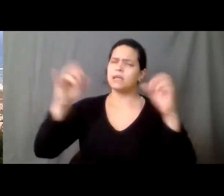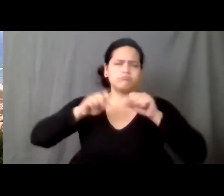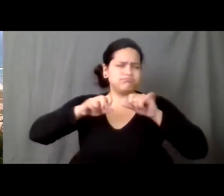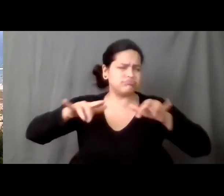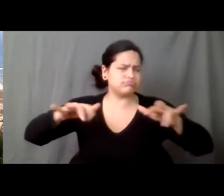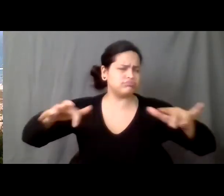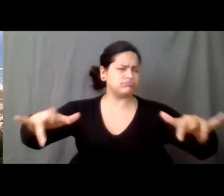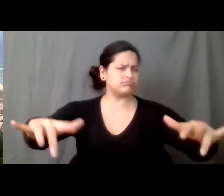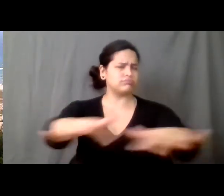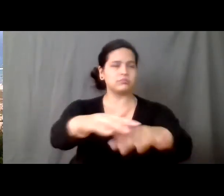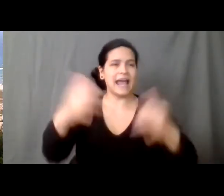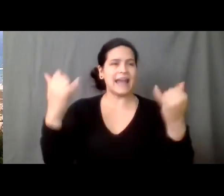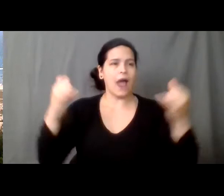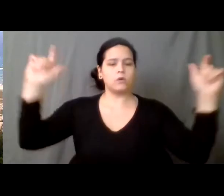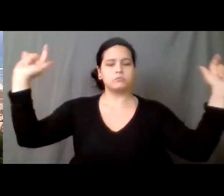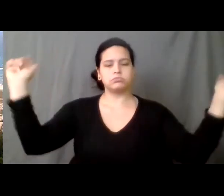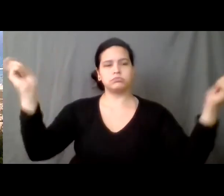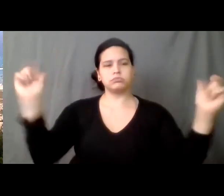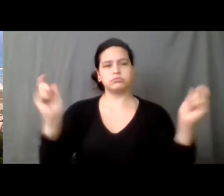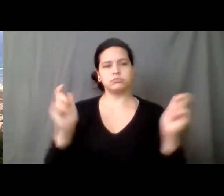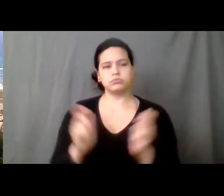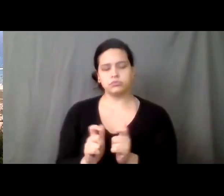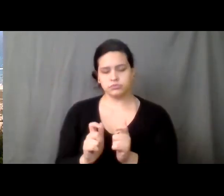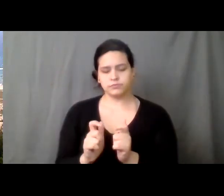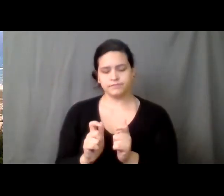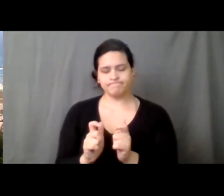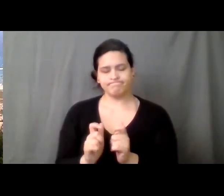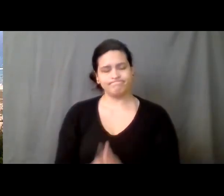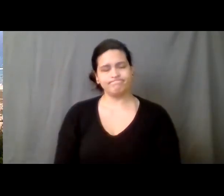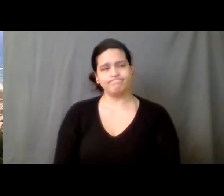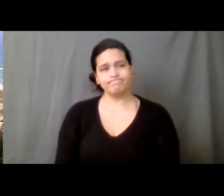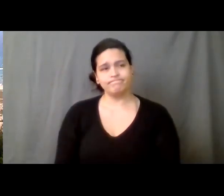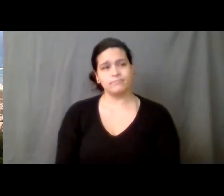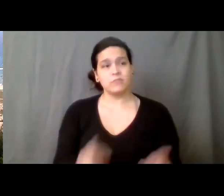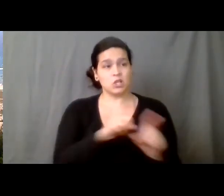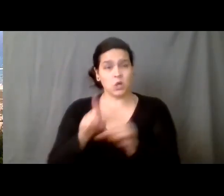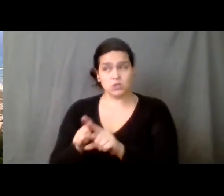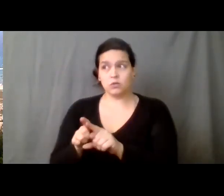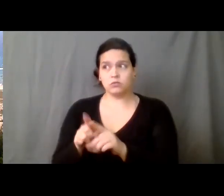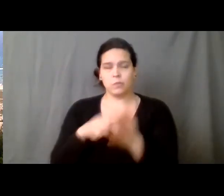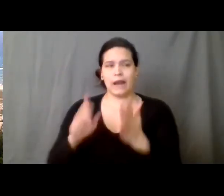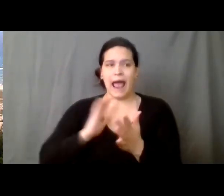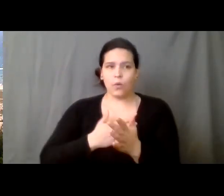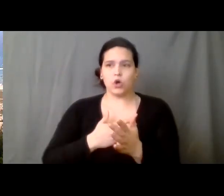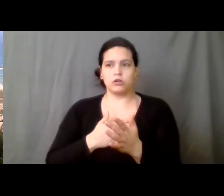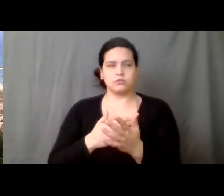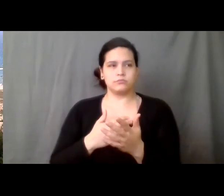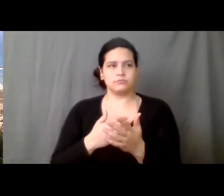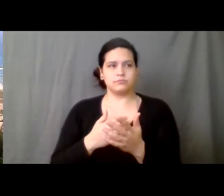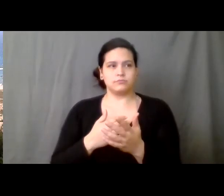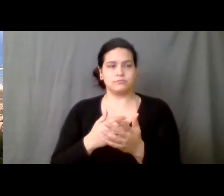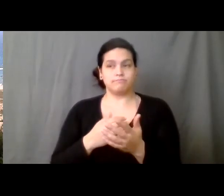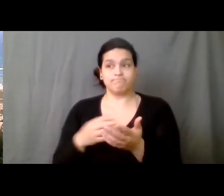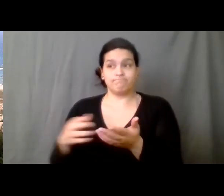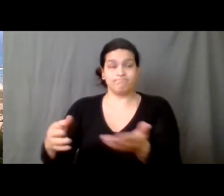it was a major food source for us. And it's also what our commercial fishermen catch and sell. But Lake